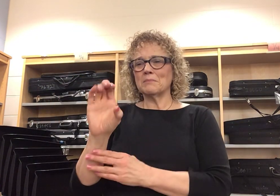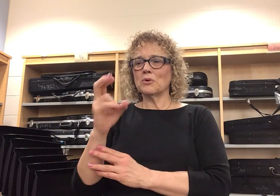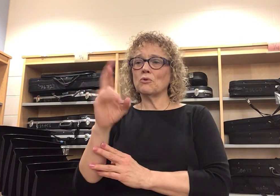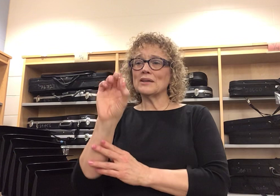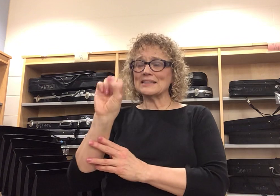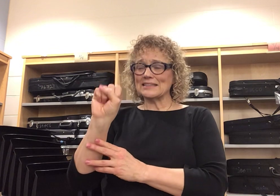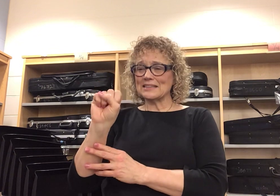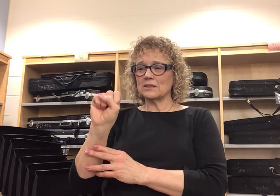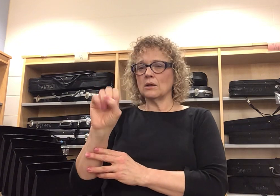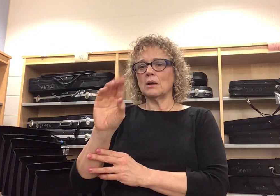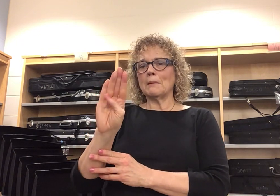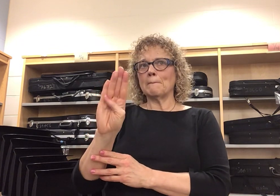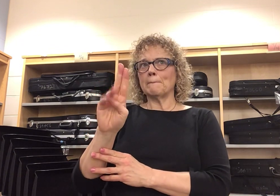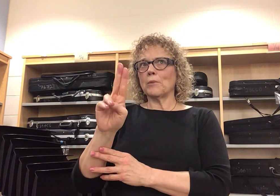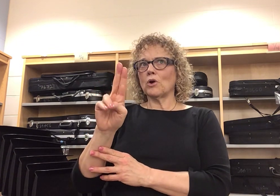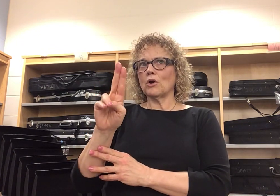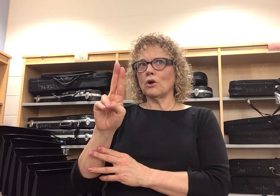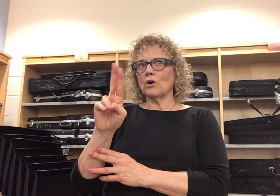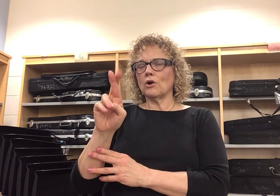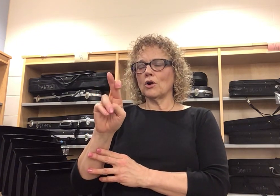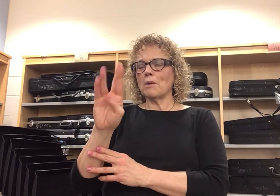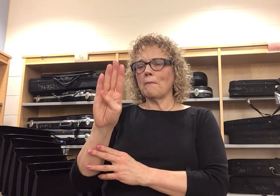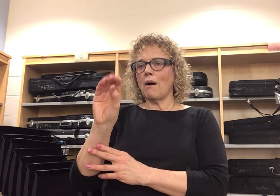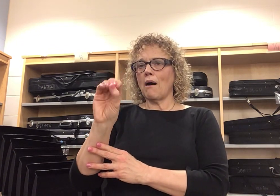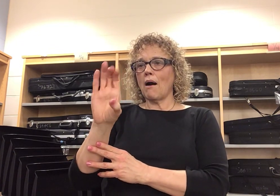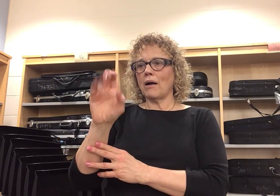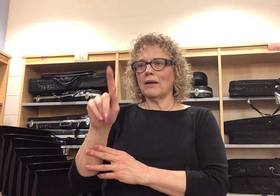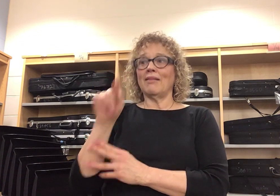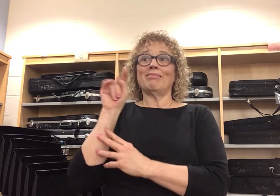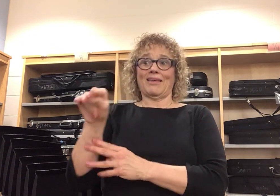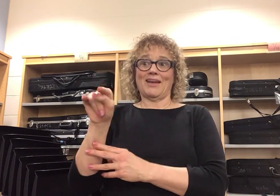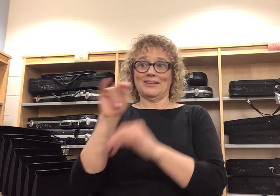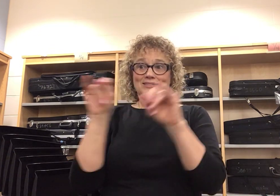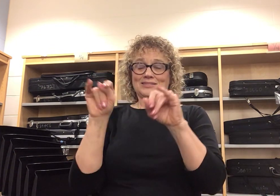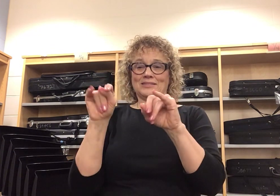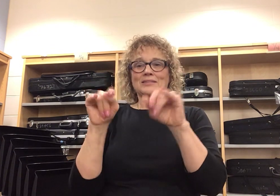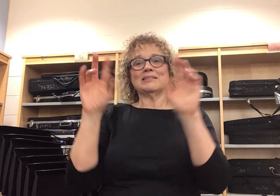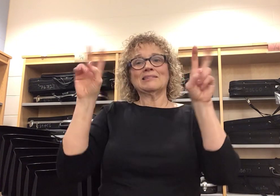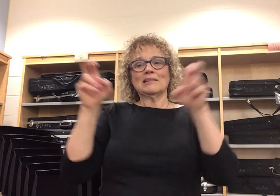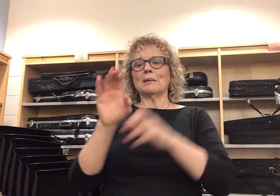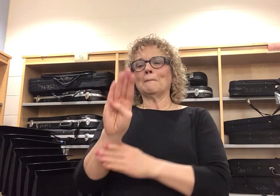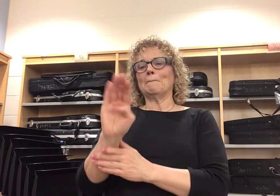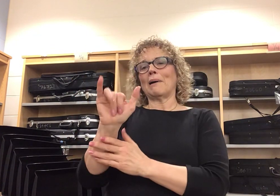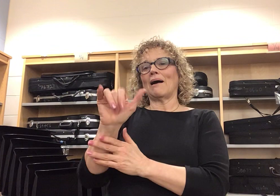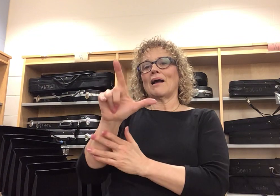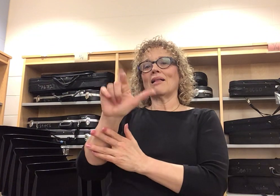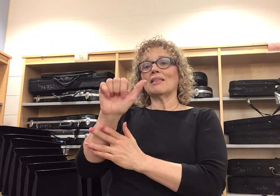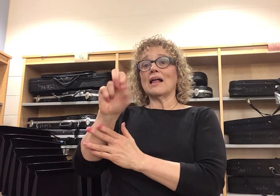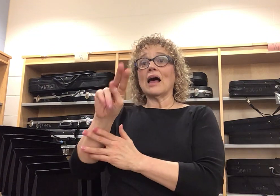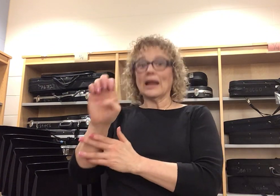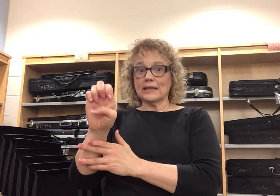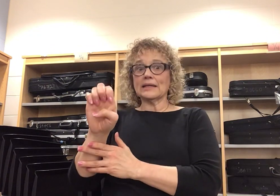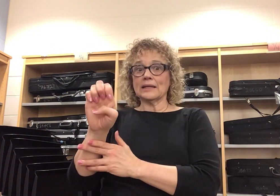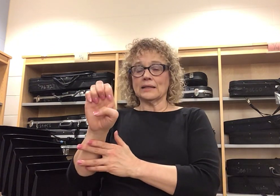okay? And that's called the byline. Now that one's easy to remember because you just think, well, who it's by, right? That's the